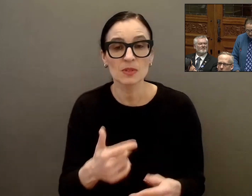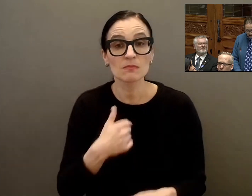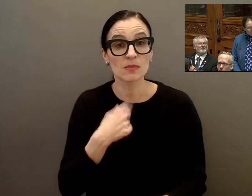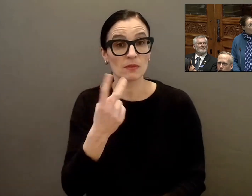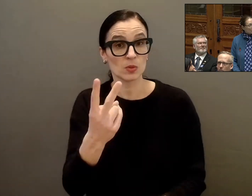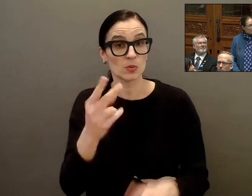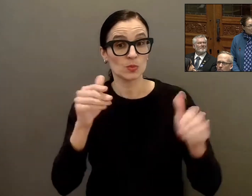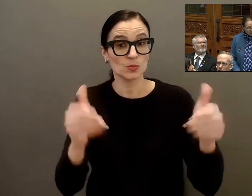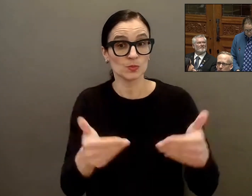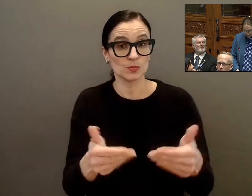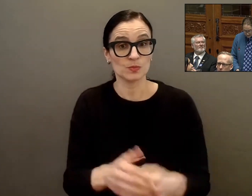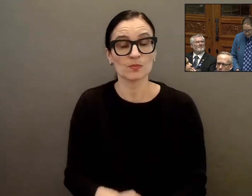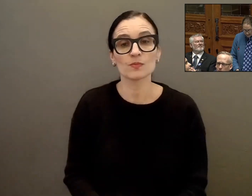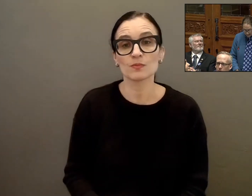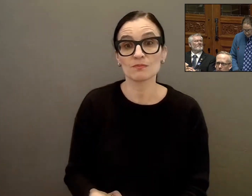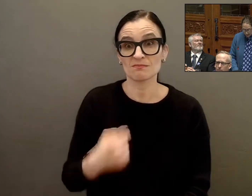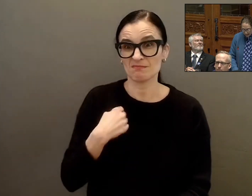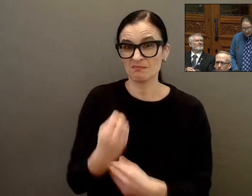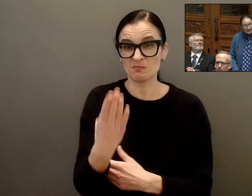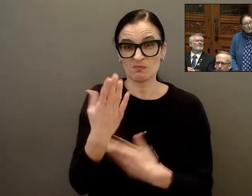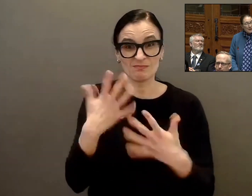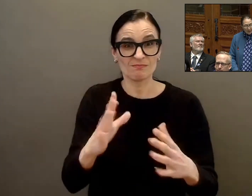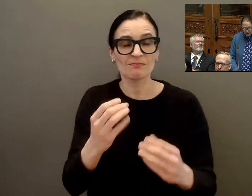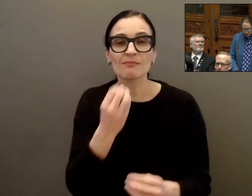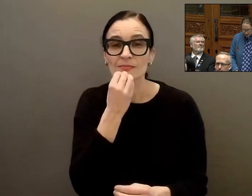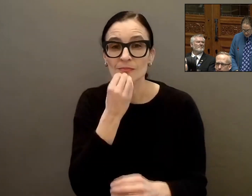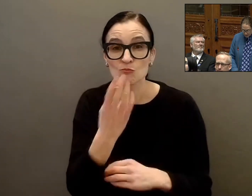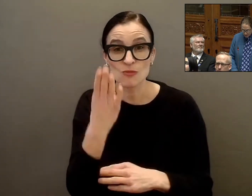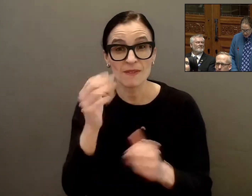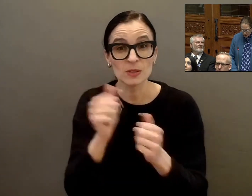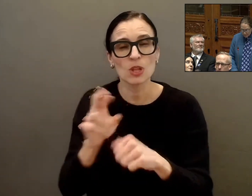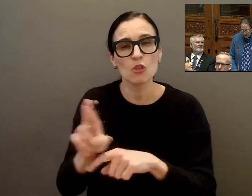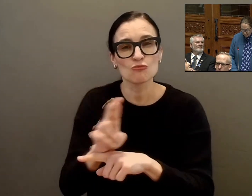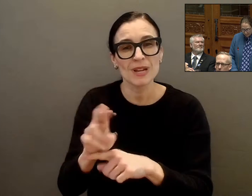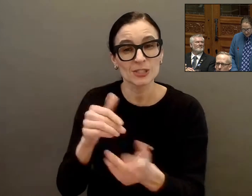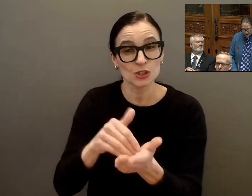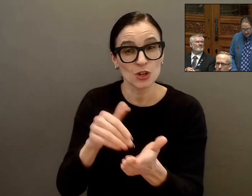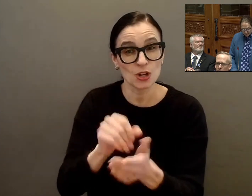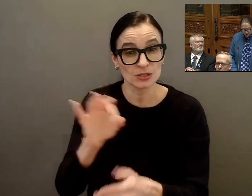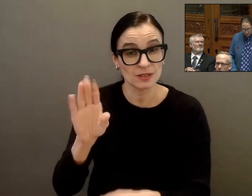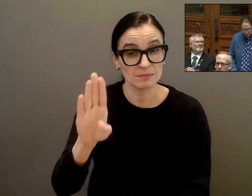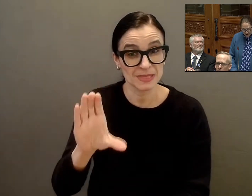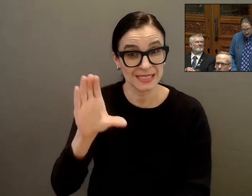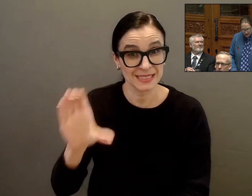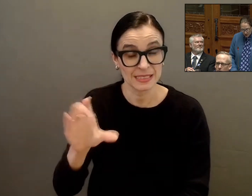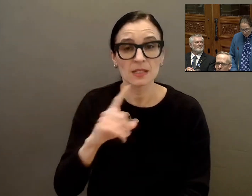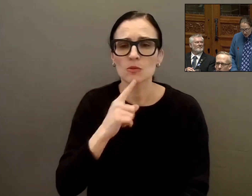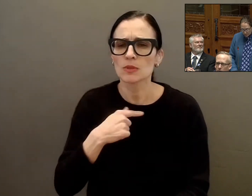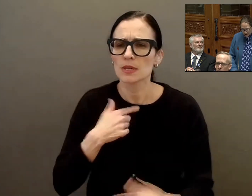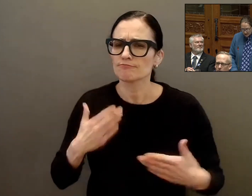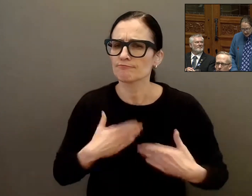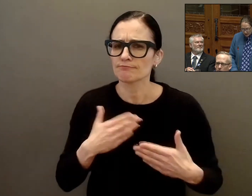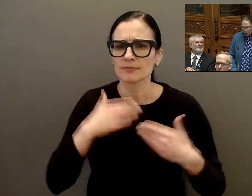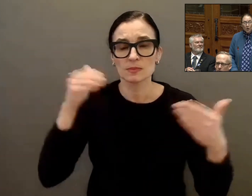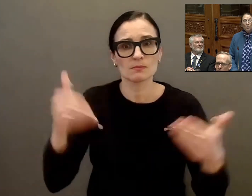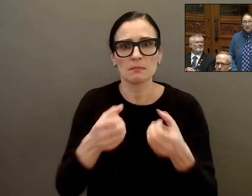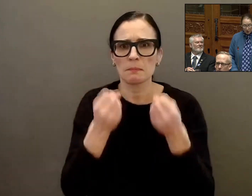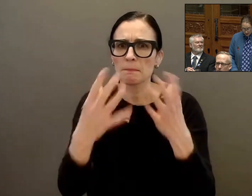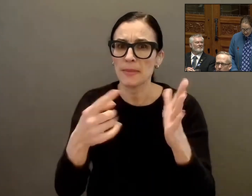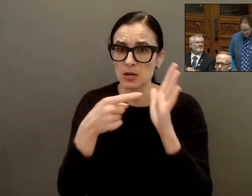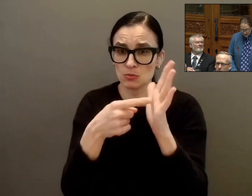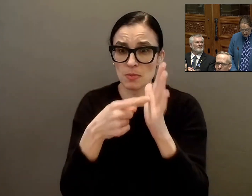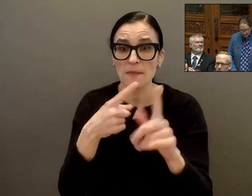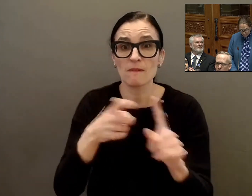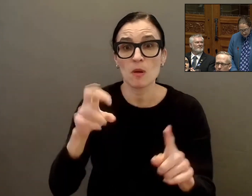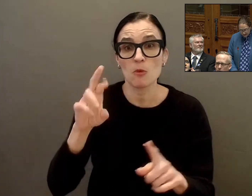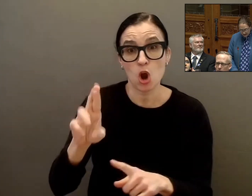with the resident doctors of BC, and it's my pleasure to introduce the many representatives from the resident doctors of BC who are